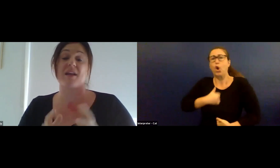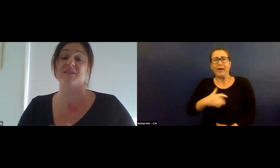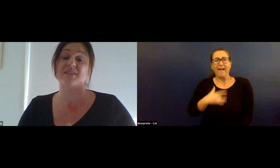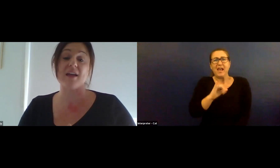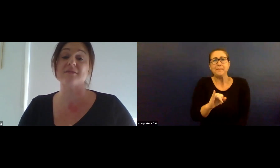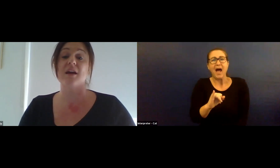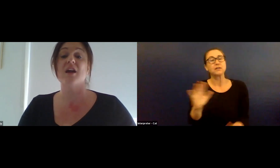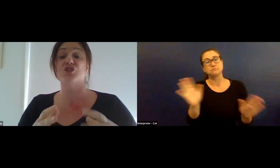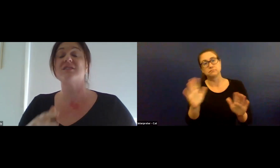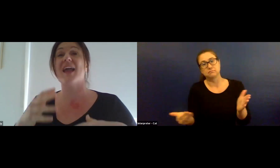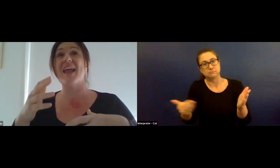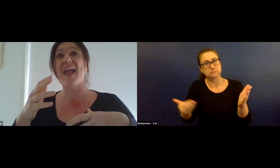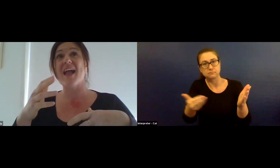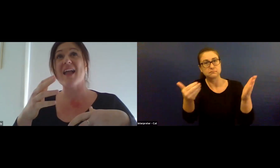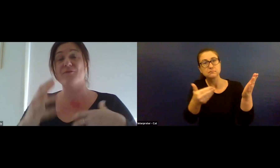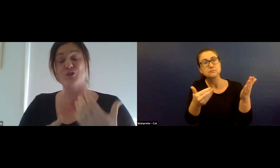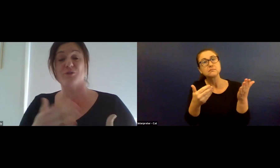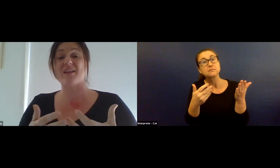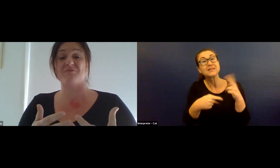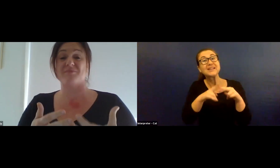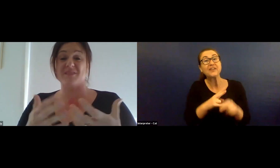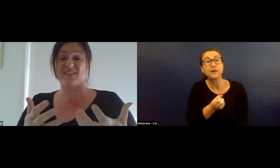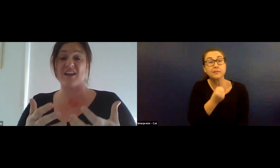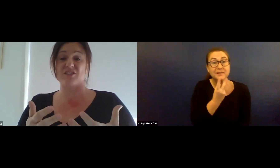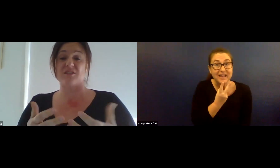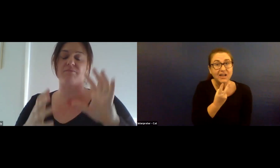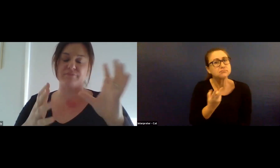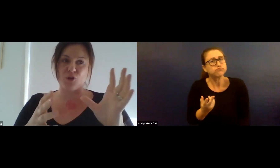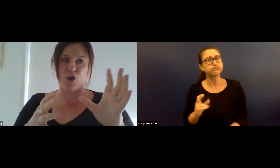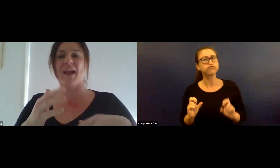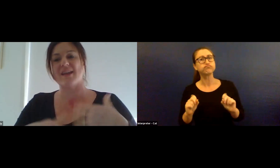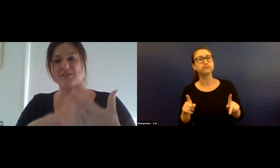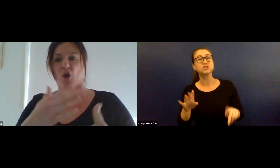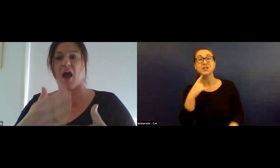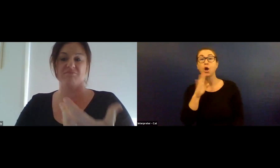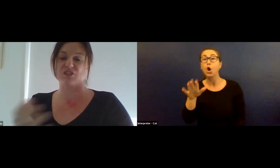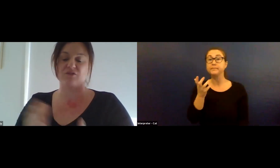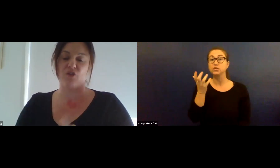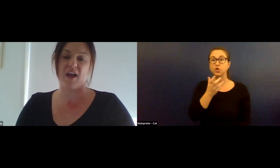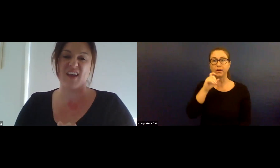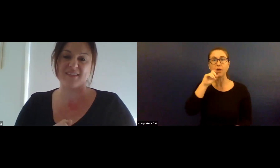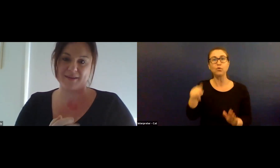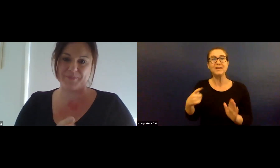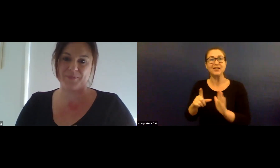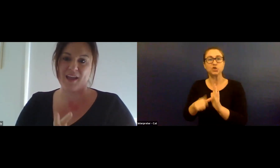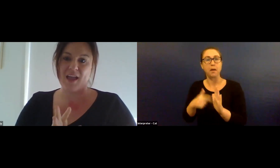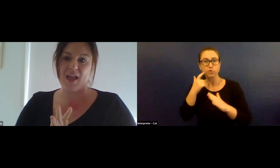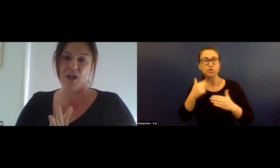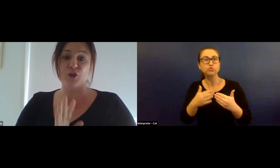okay to make mistakes. Just if you do make a mistake, just stop. Sorry, next time, just try and fix